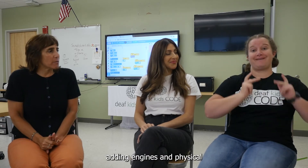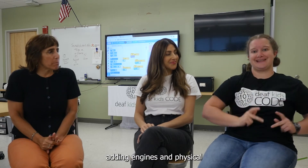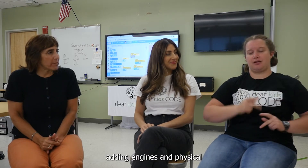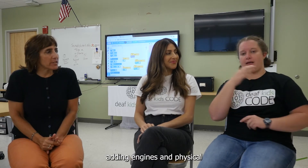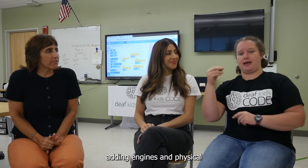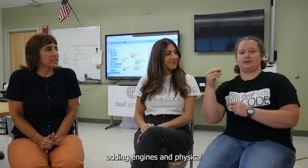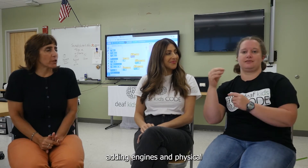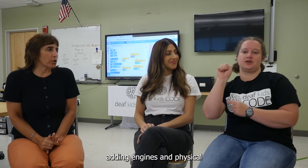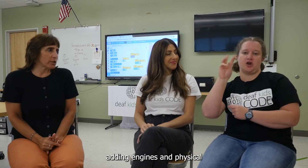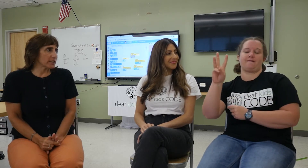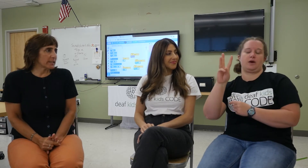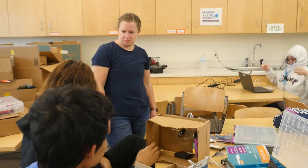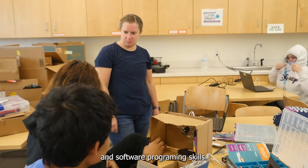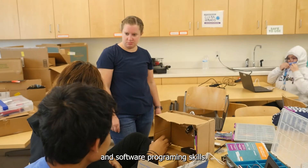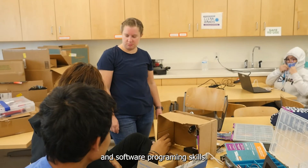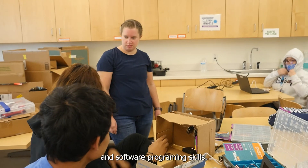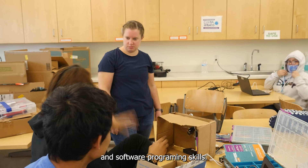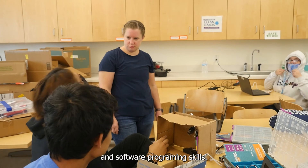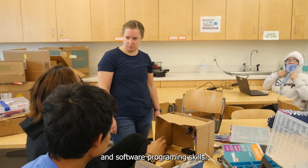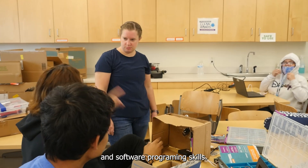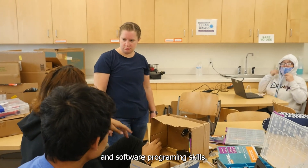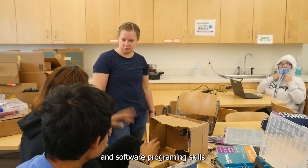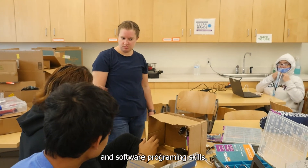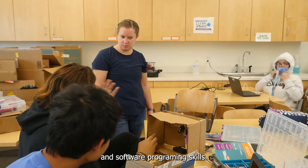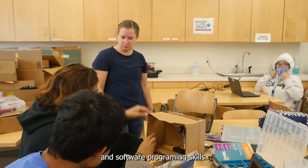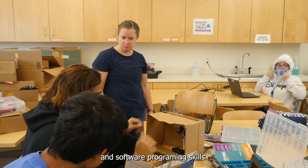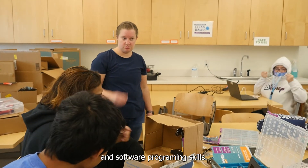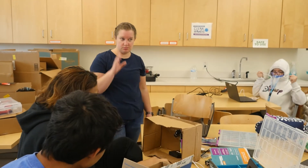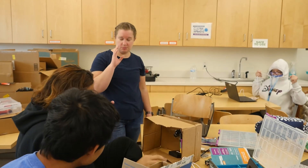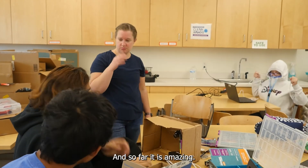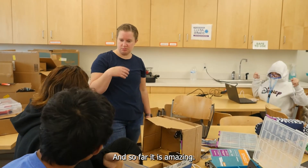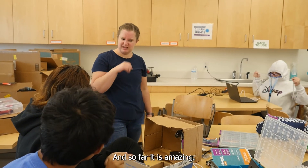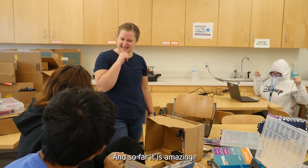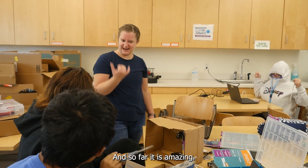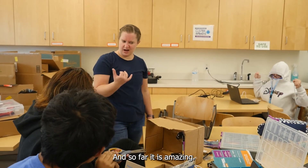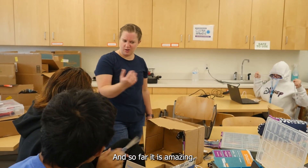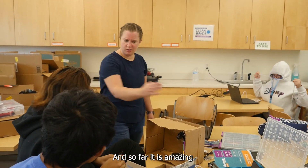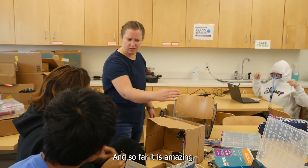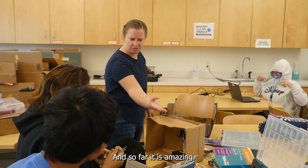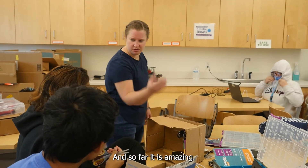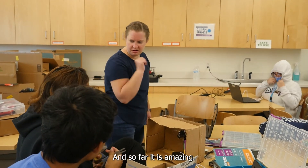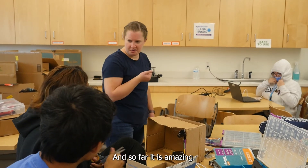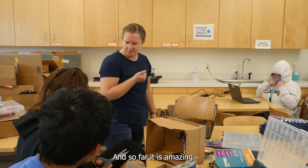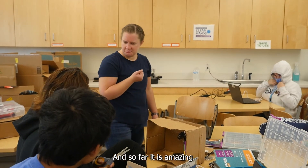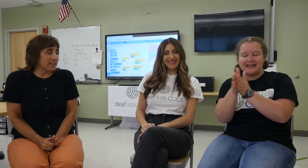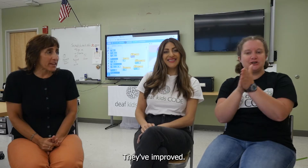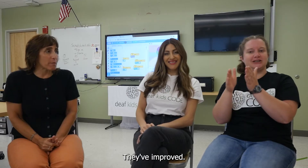physical software programming skills and so far it is amazing. They've